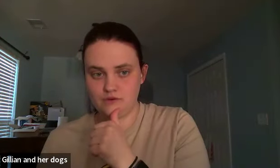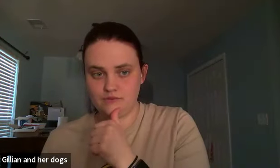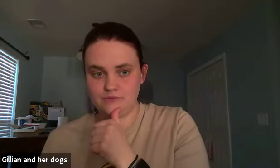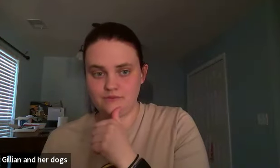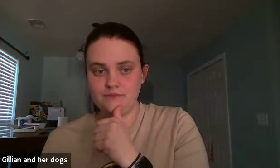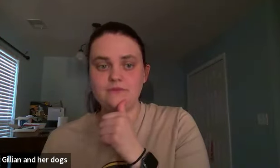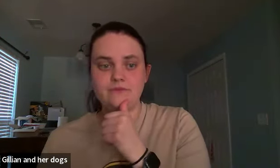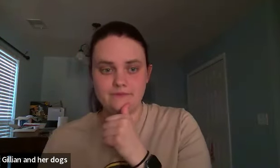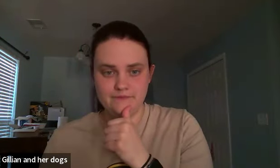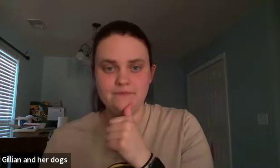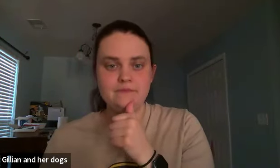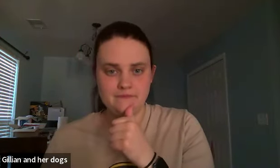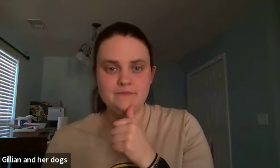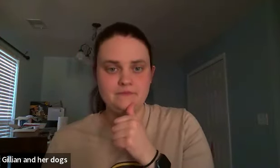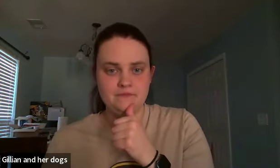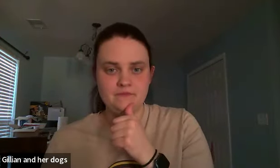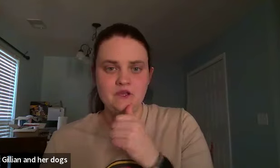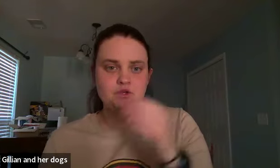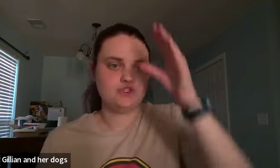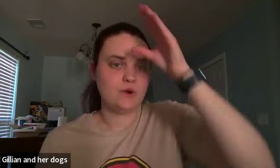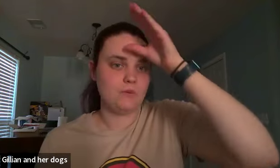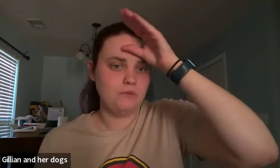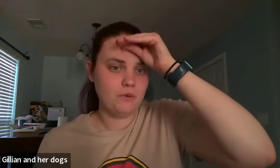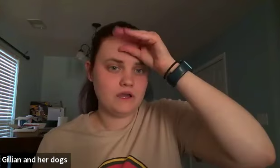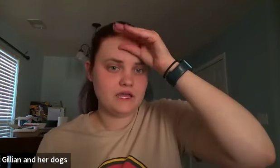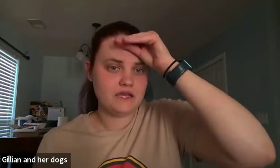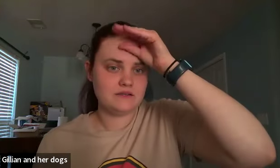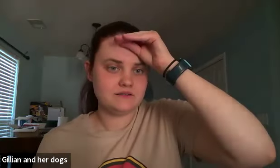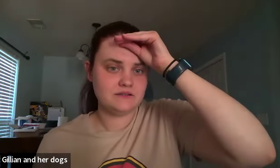Girl. Mm-hmm. So boy,